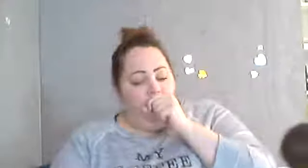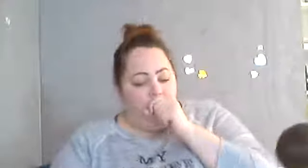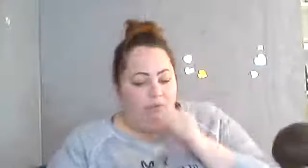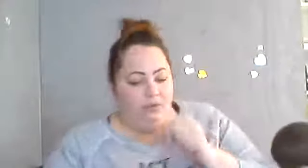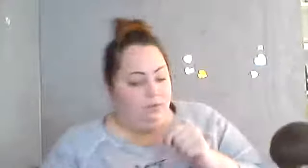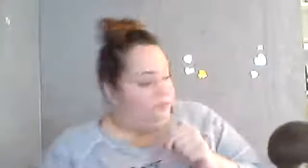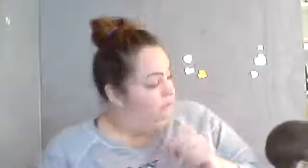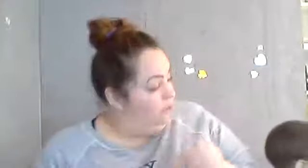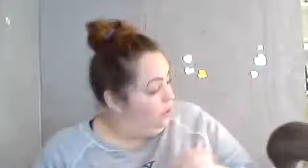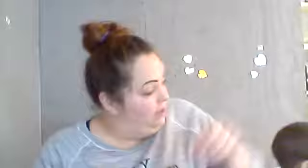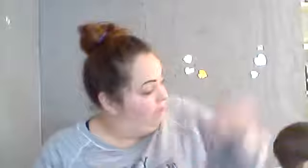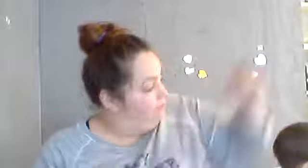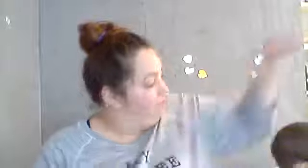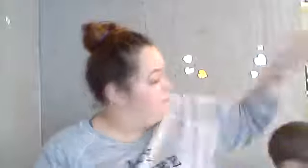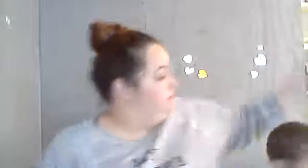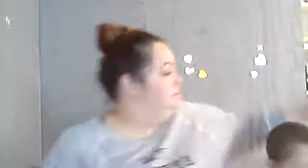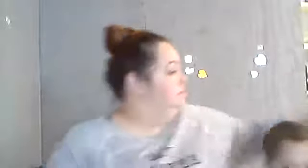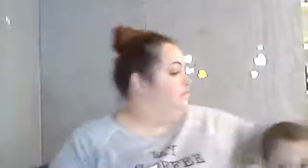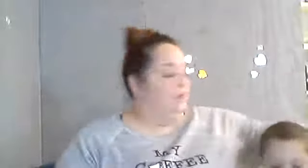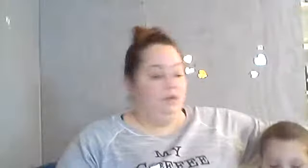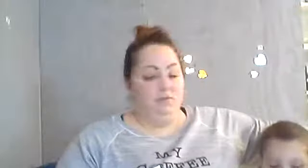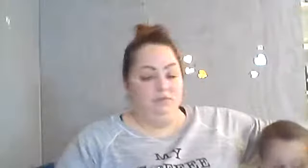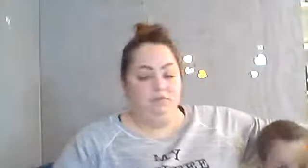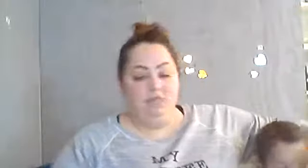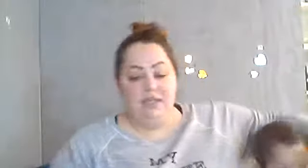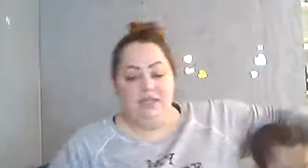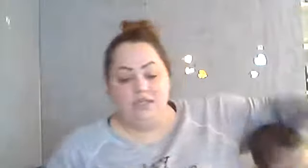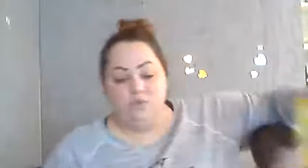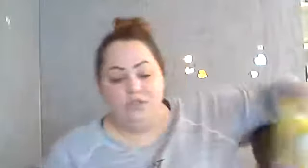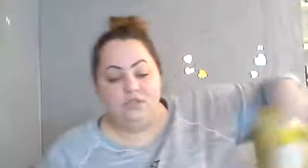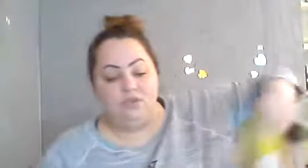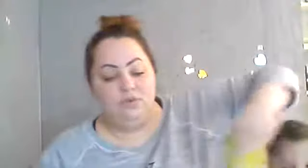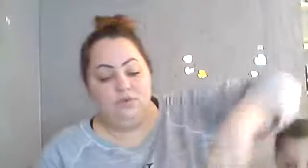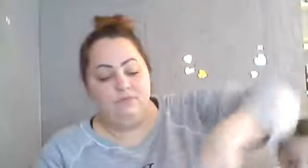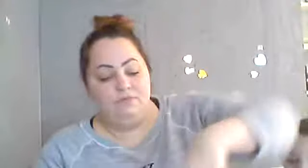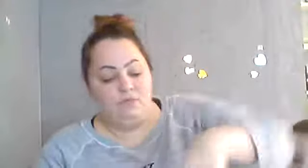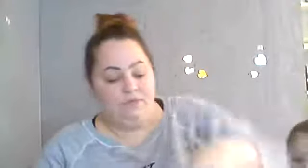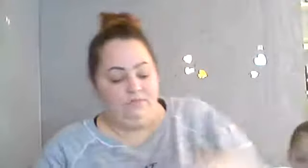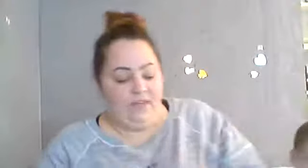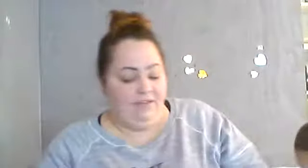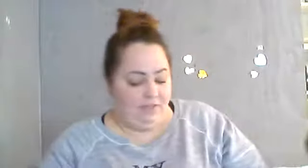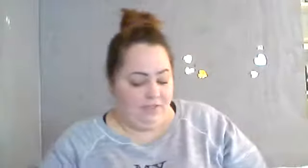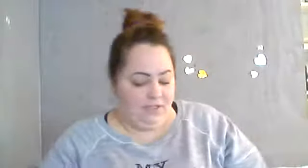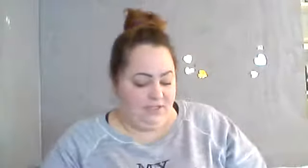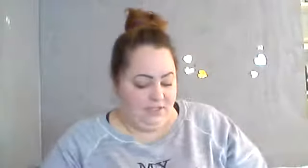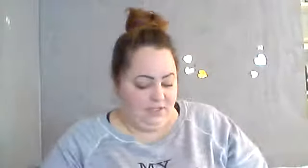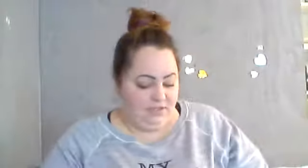that. More? Buddy, that's 1, 2, 3, 4, 5 applesauces.